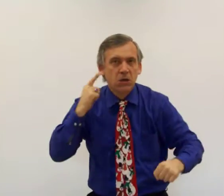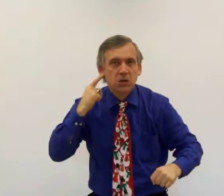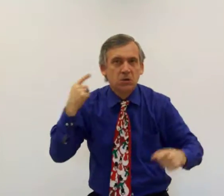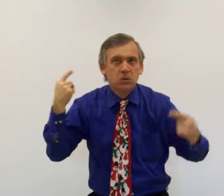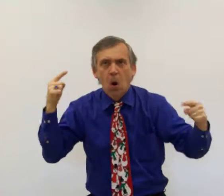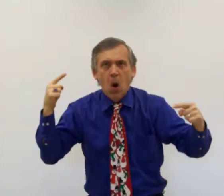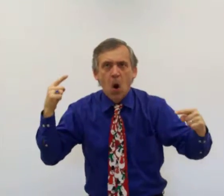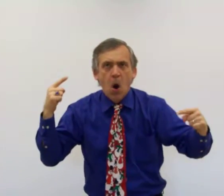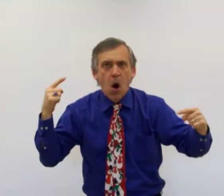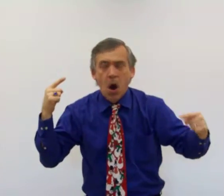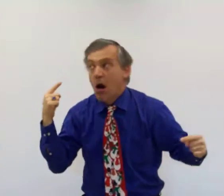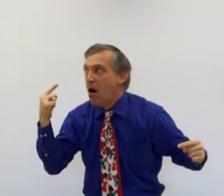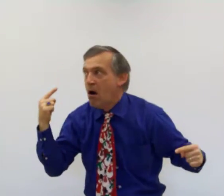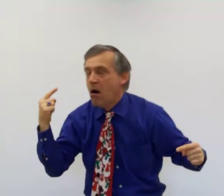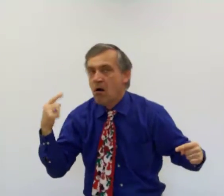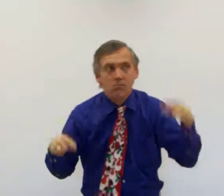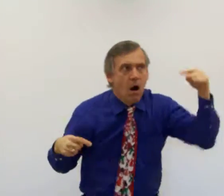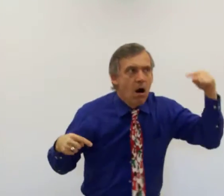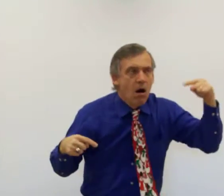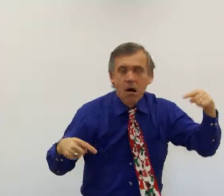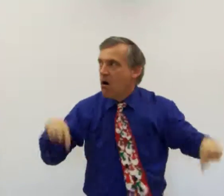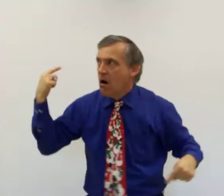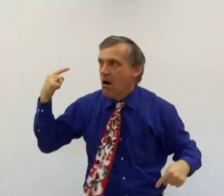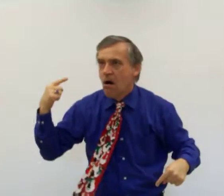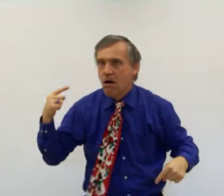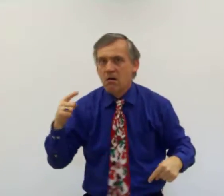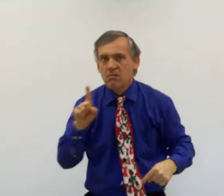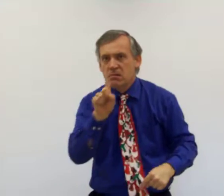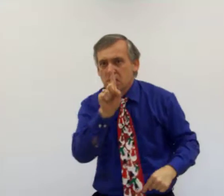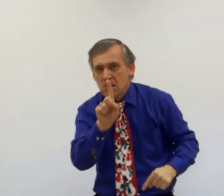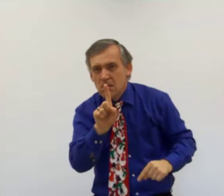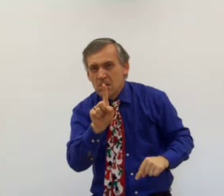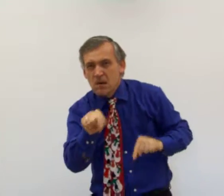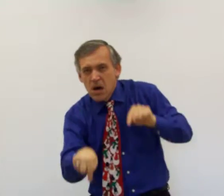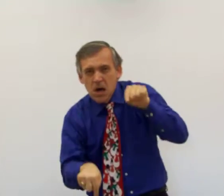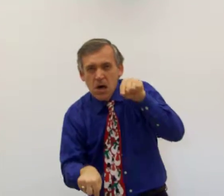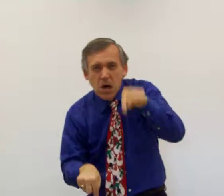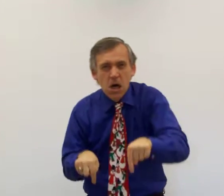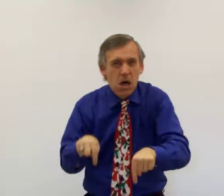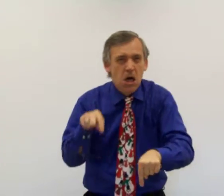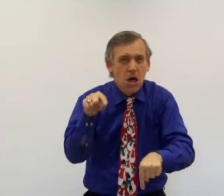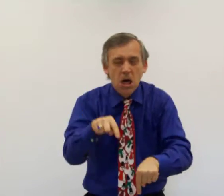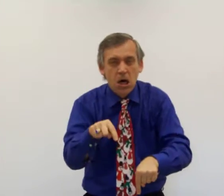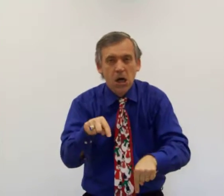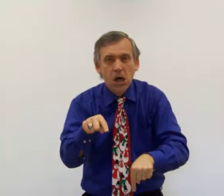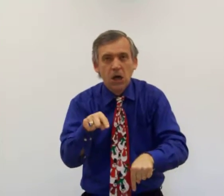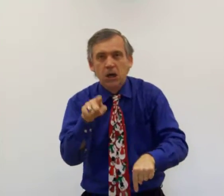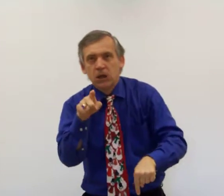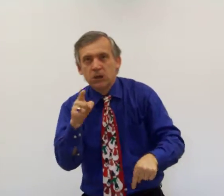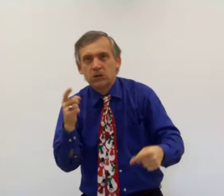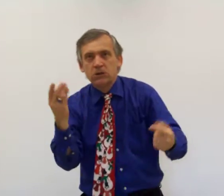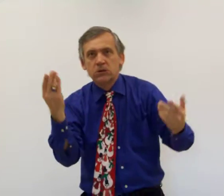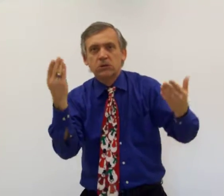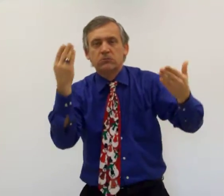yet in many places merely black and silent as the tomb.